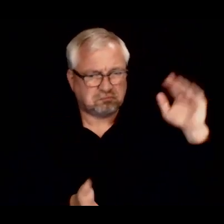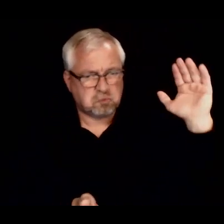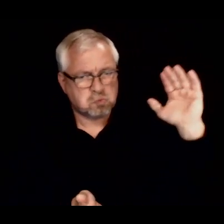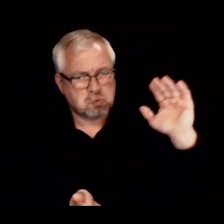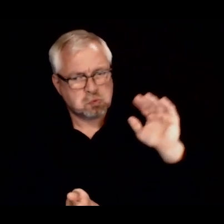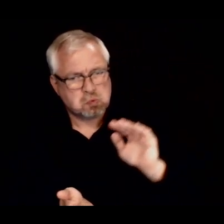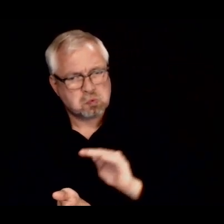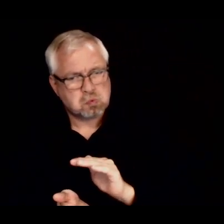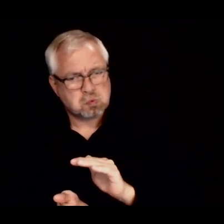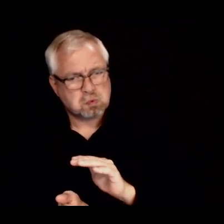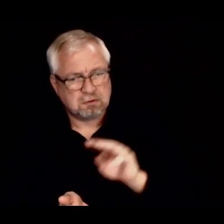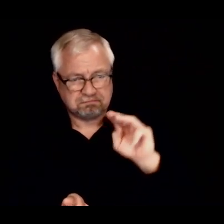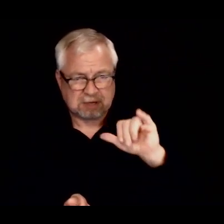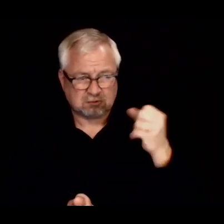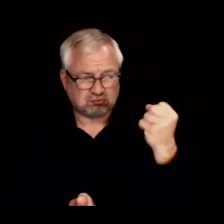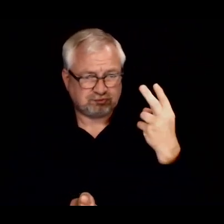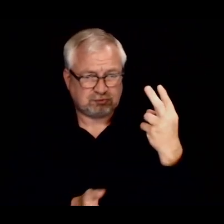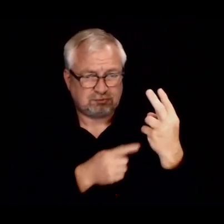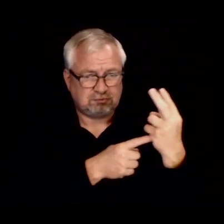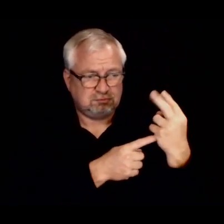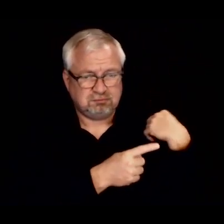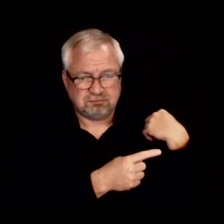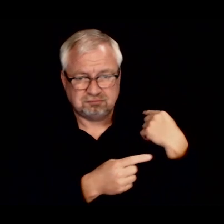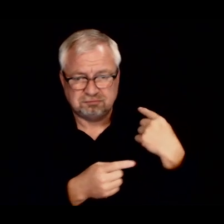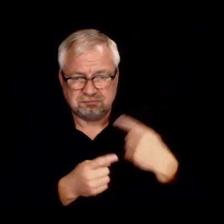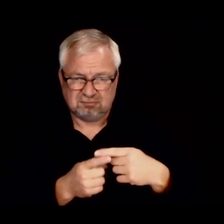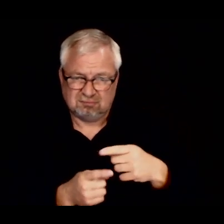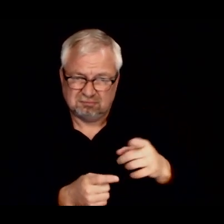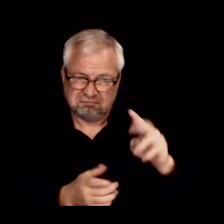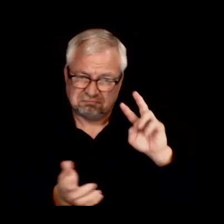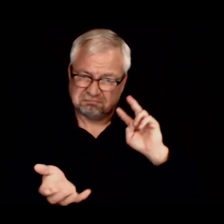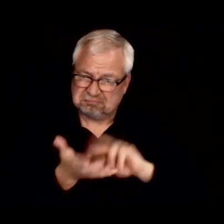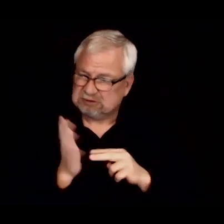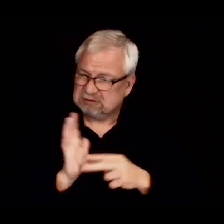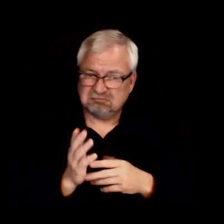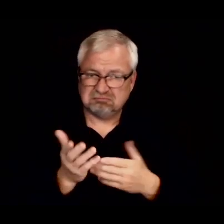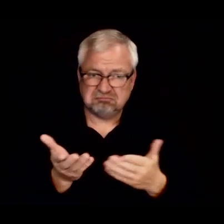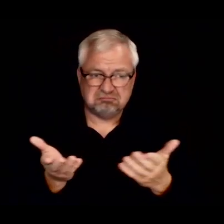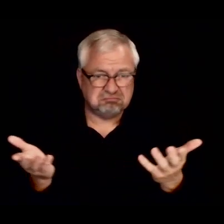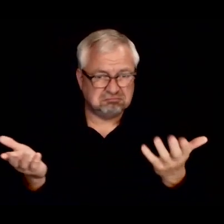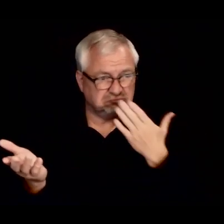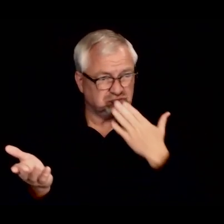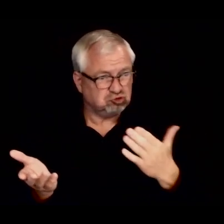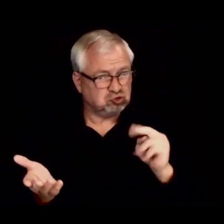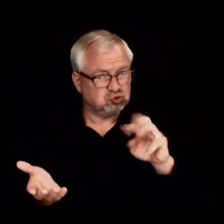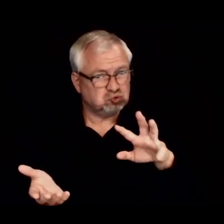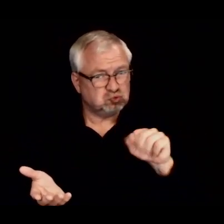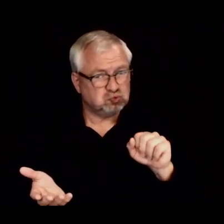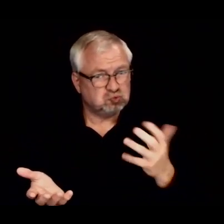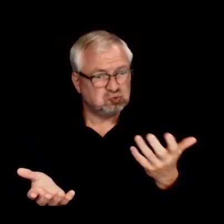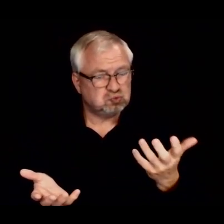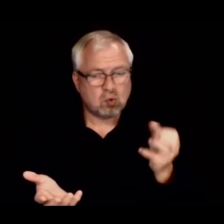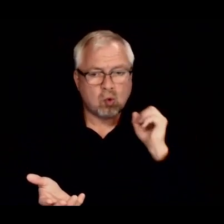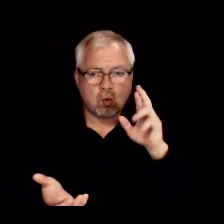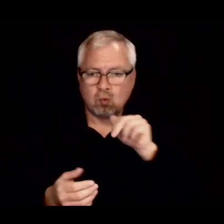12th. Is that giving you any indication in a positive direction, or do we not have enough data at this?